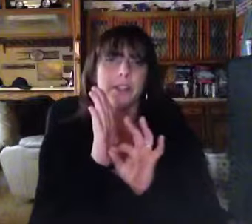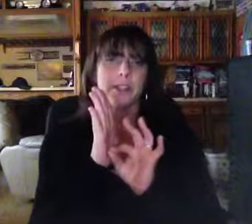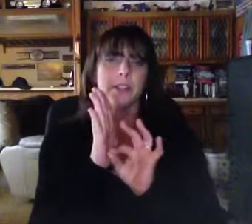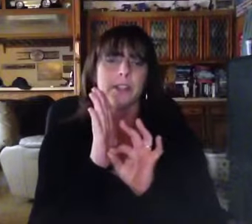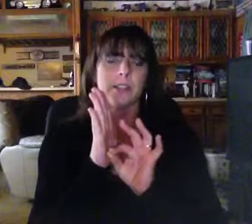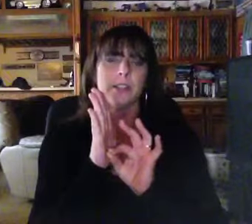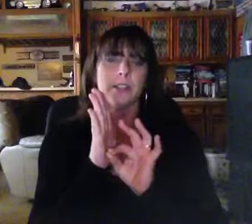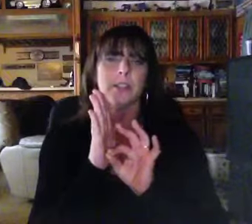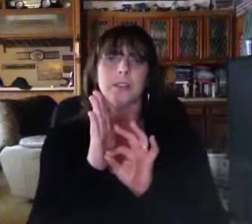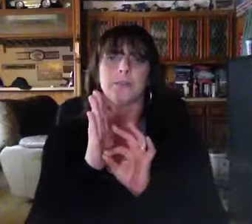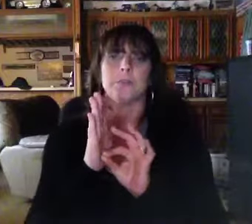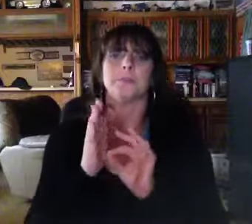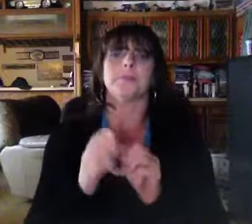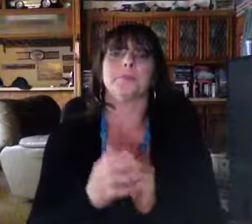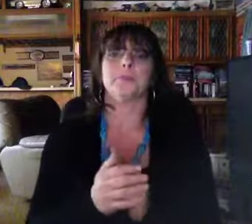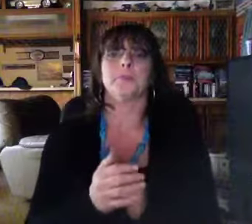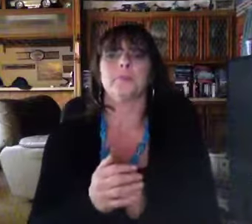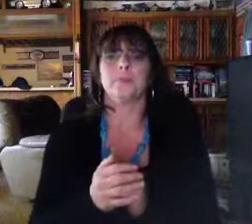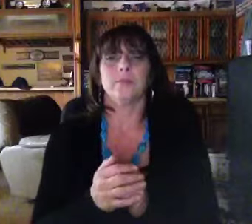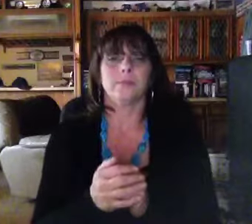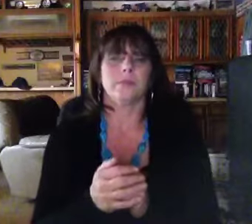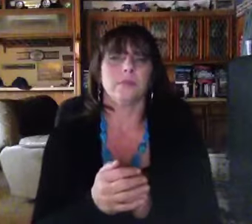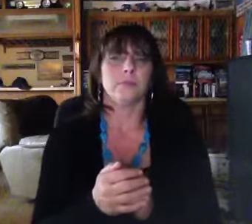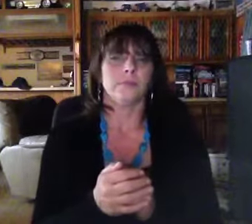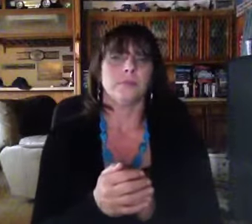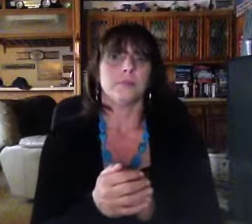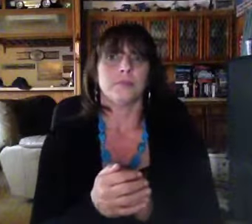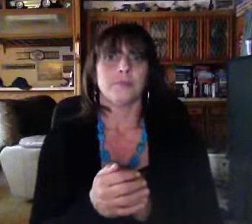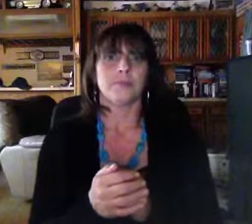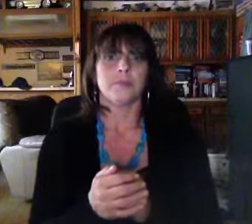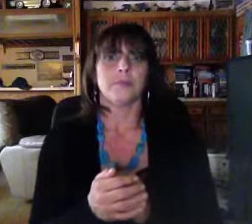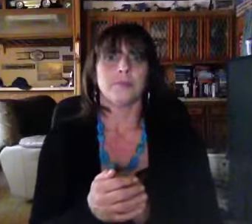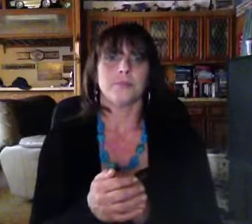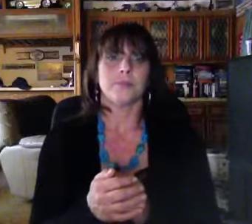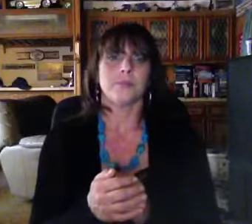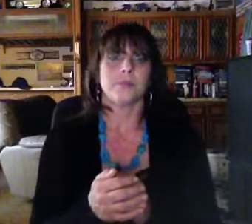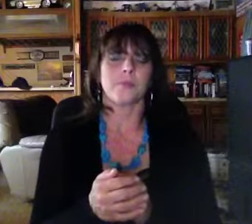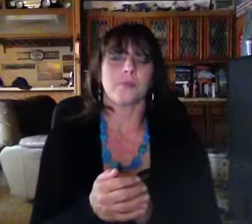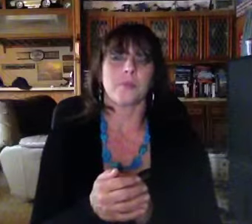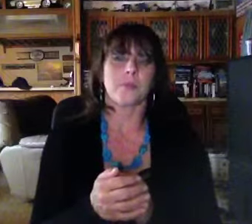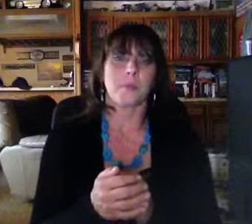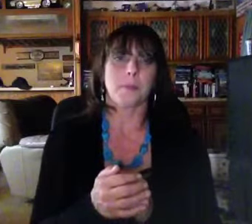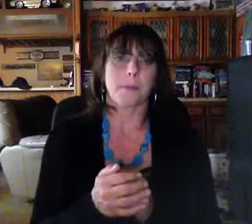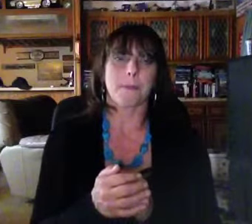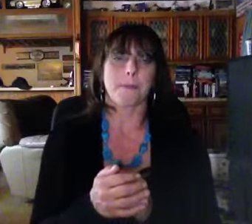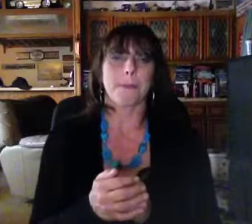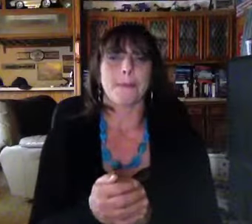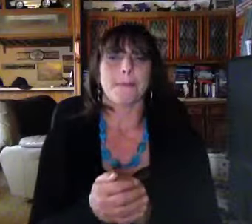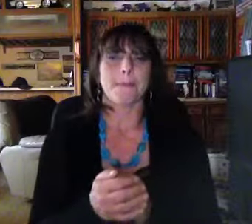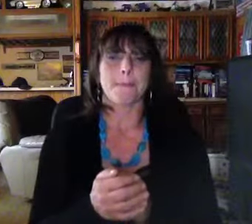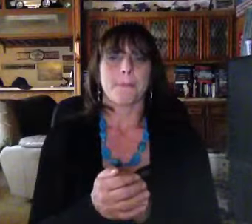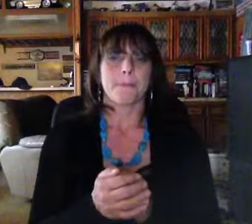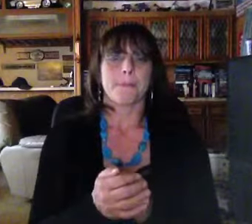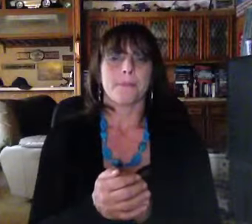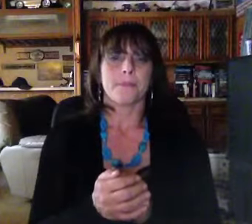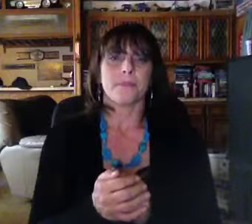need to put a 2 in front of the KCl. That gives me 2 formula units of KCl, 2 potassiums, 2 chlorines,